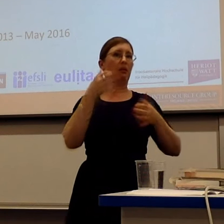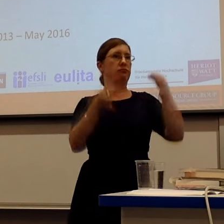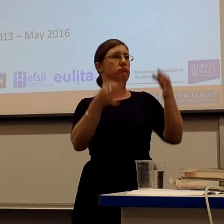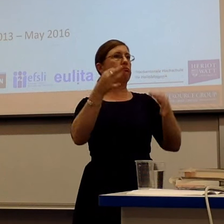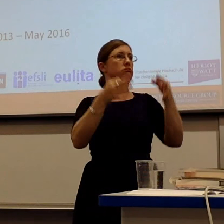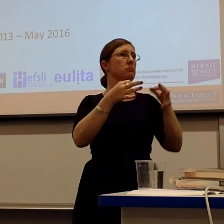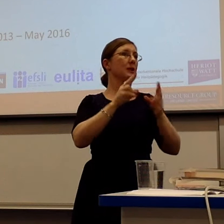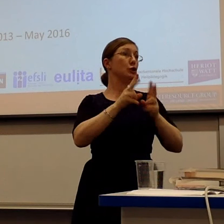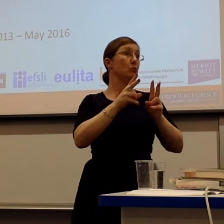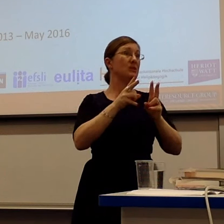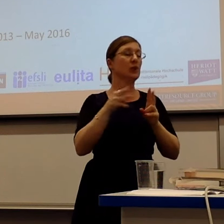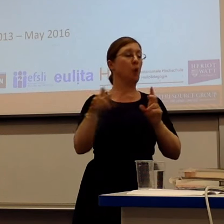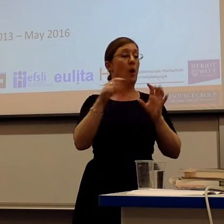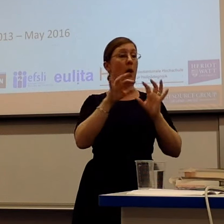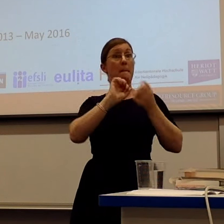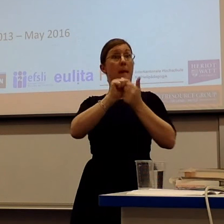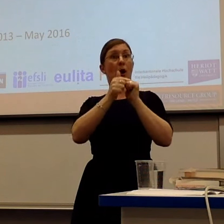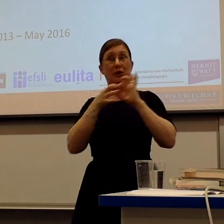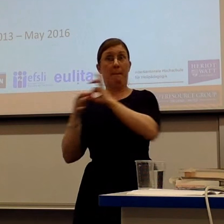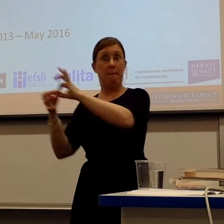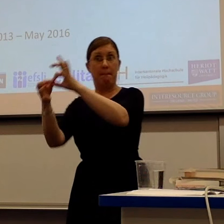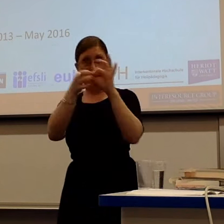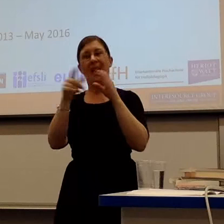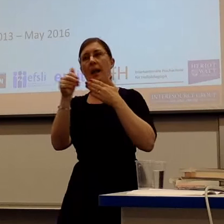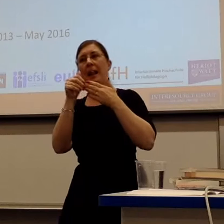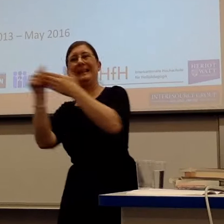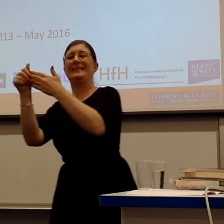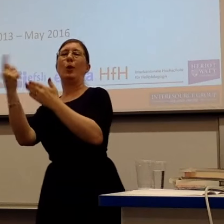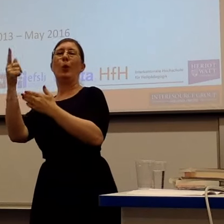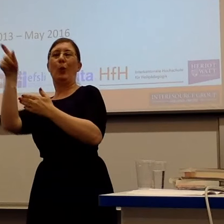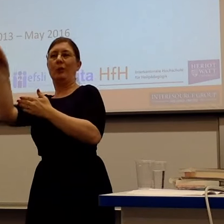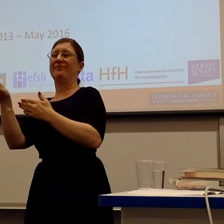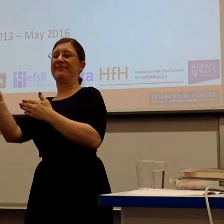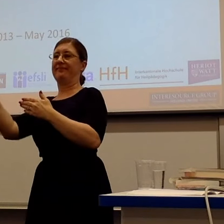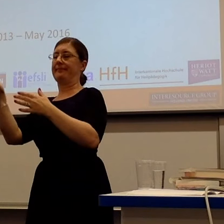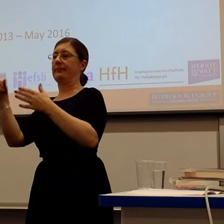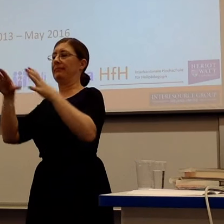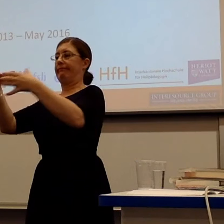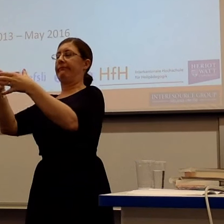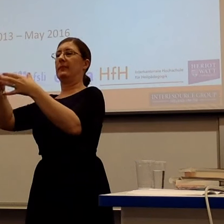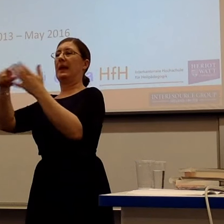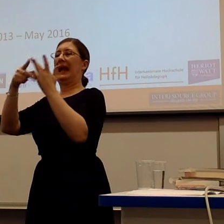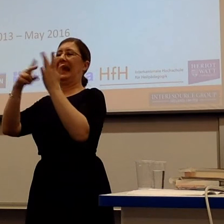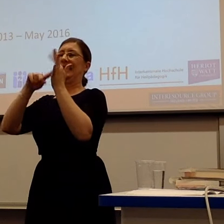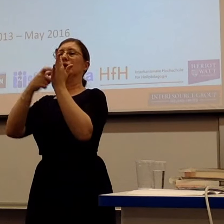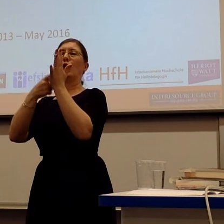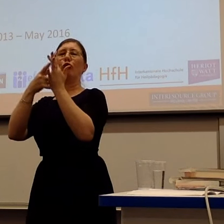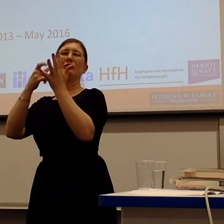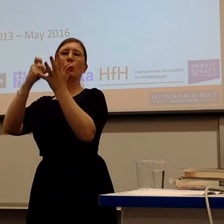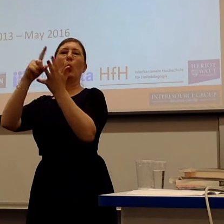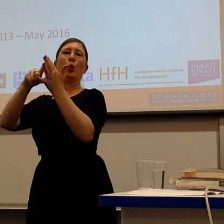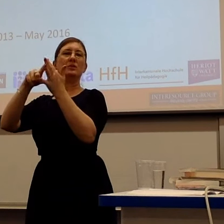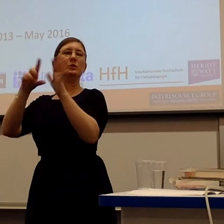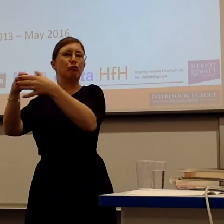in legal settings. So these are all our partners that are working with us within this project, and it's led, as I mentioned,